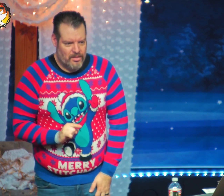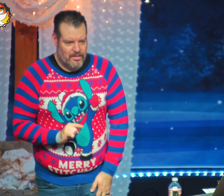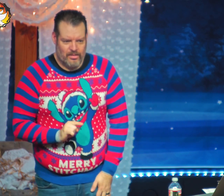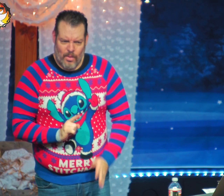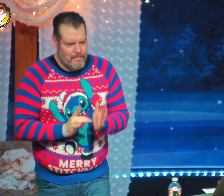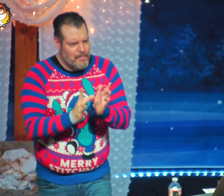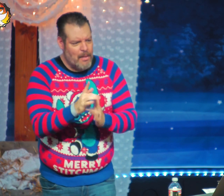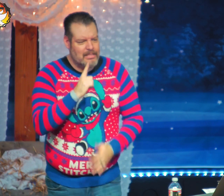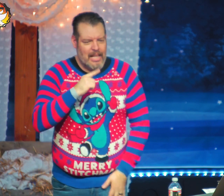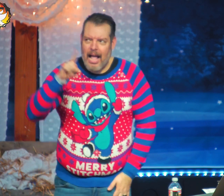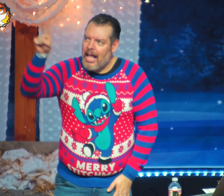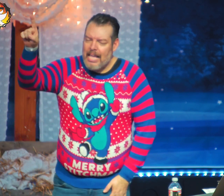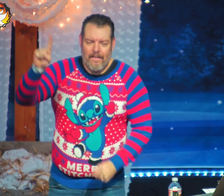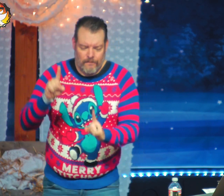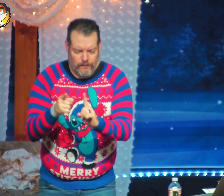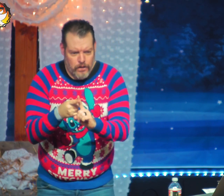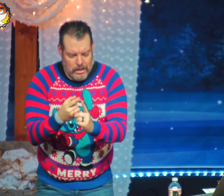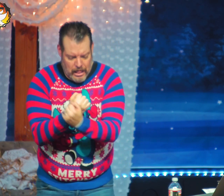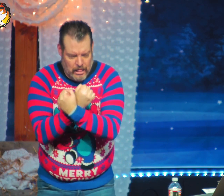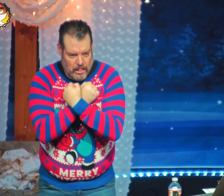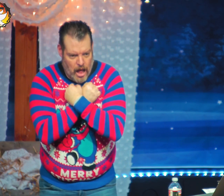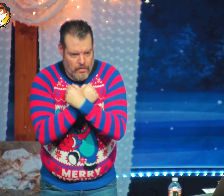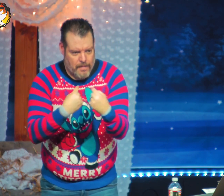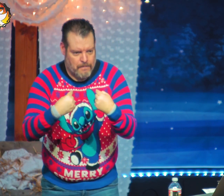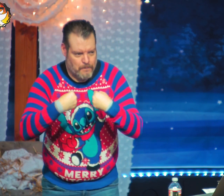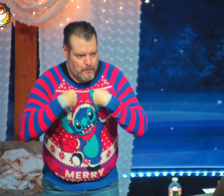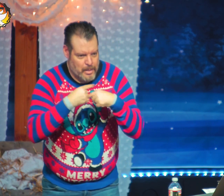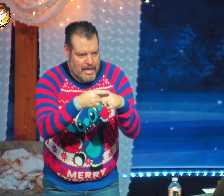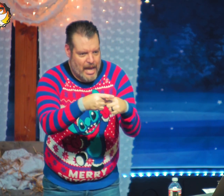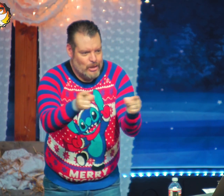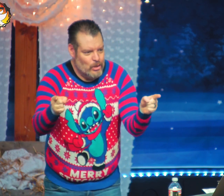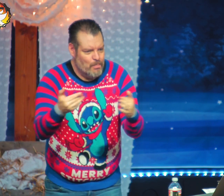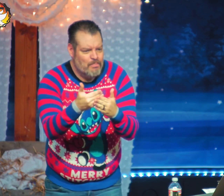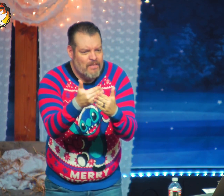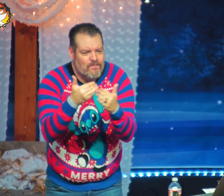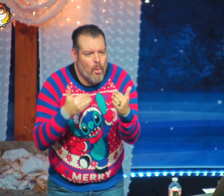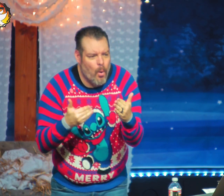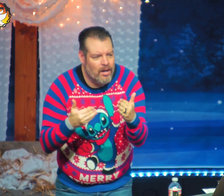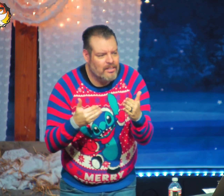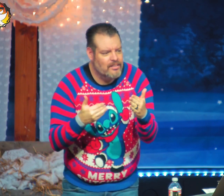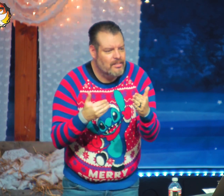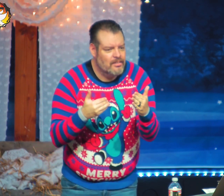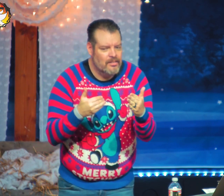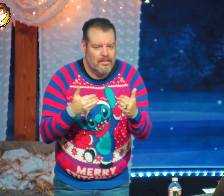I know. Yeah. He first loved us.